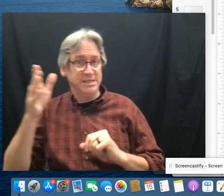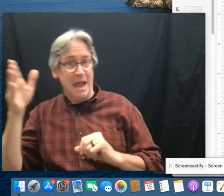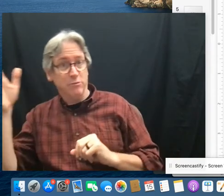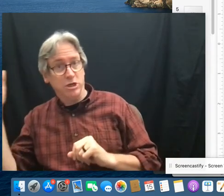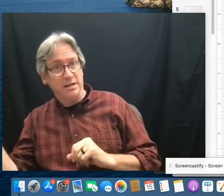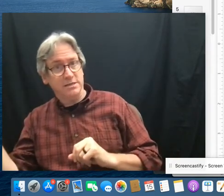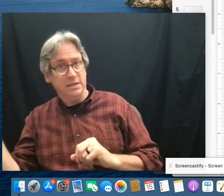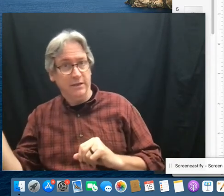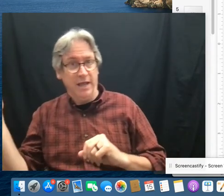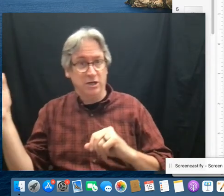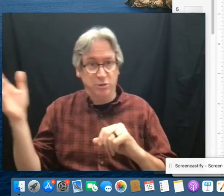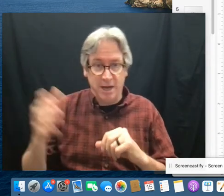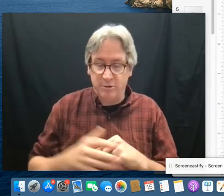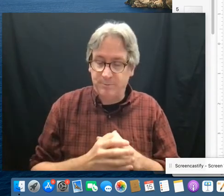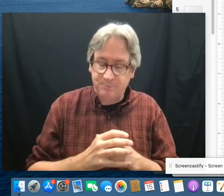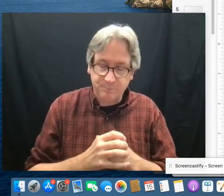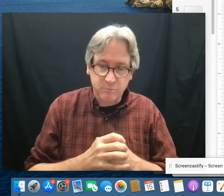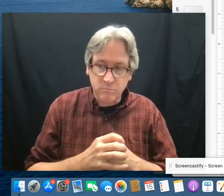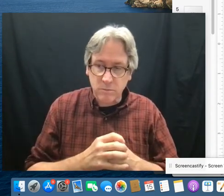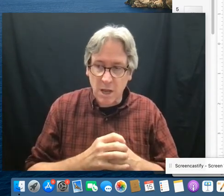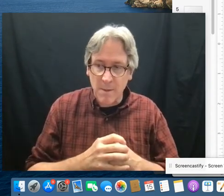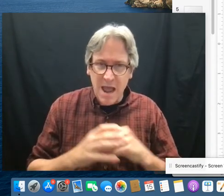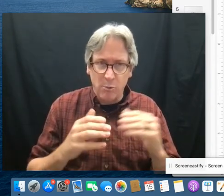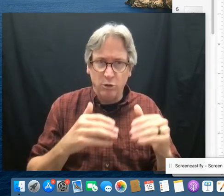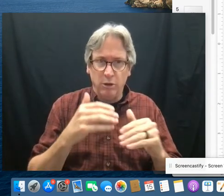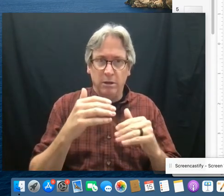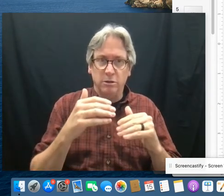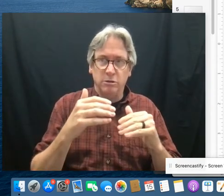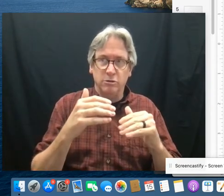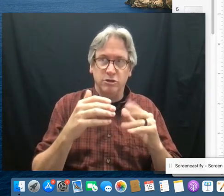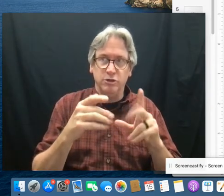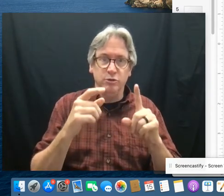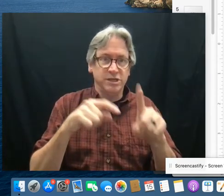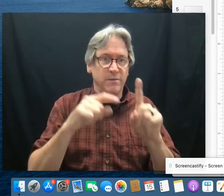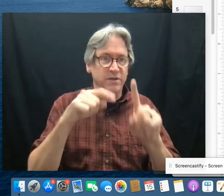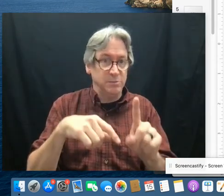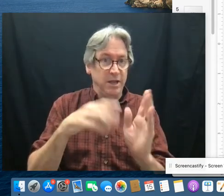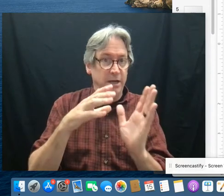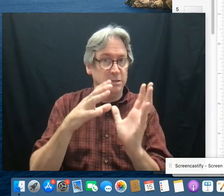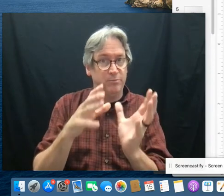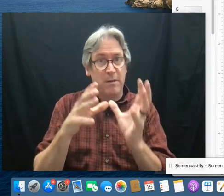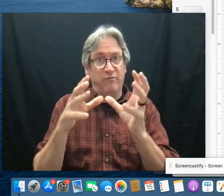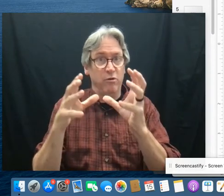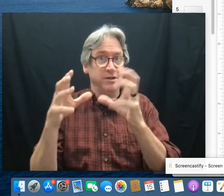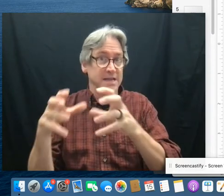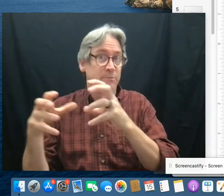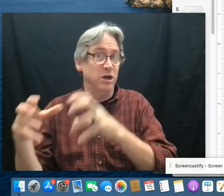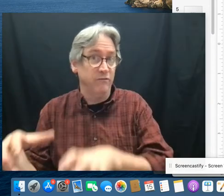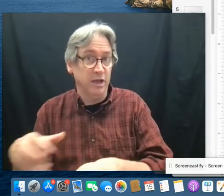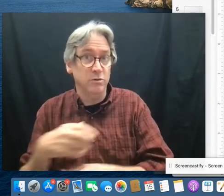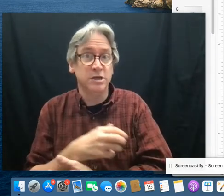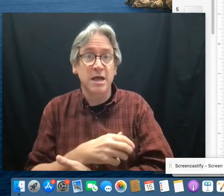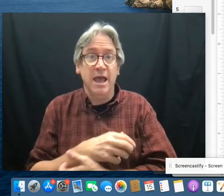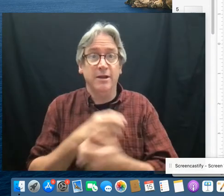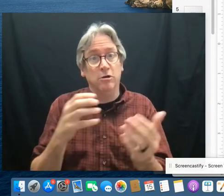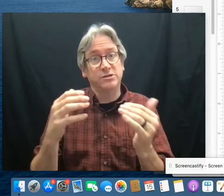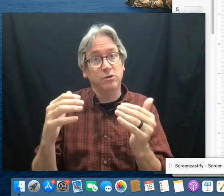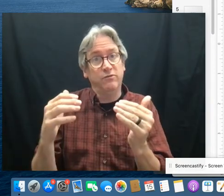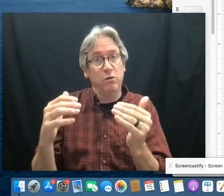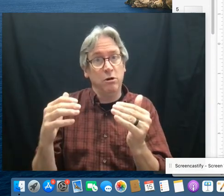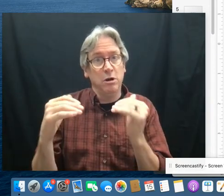through the snapshots in the actual chapter. I will do some of the explaining to prep for the snapshot videos